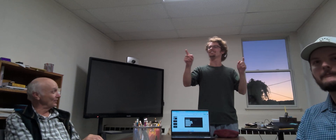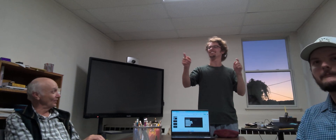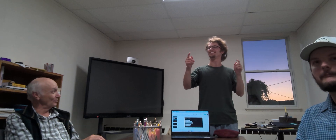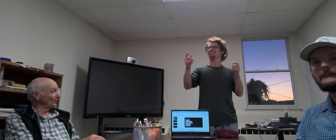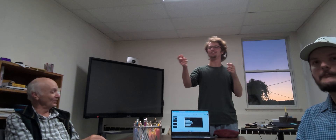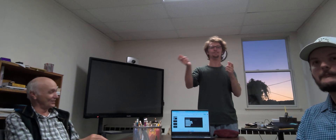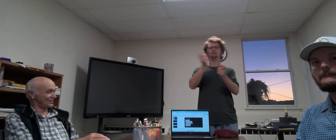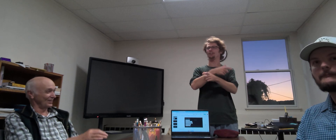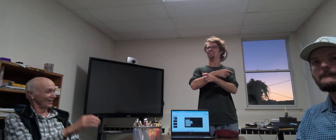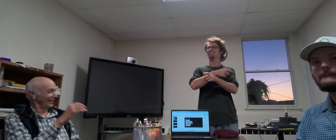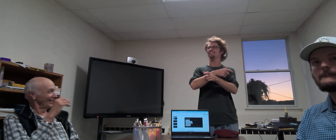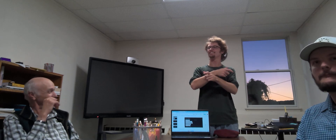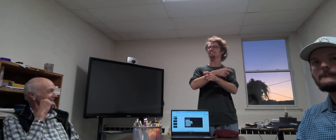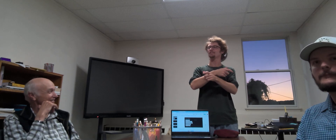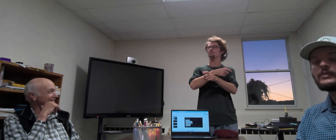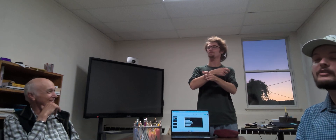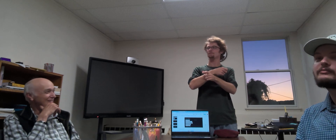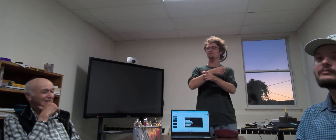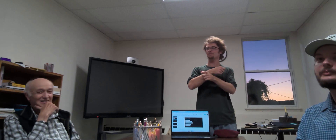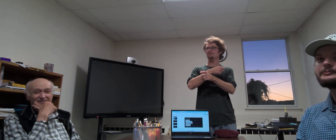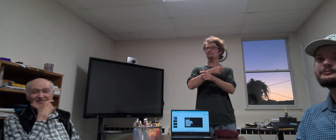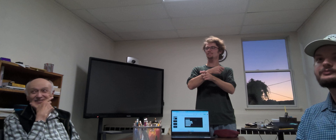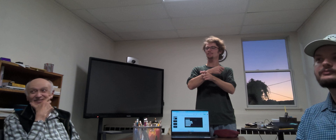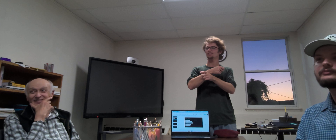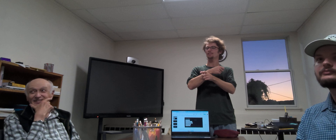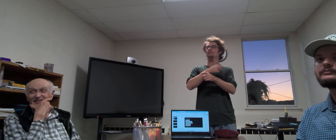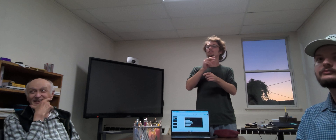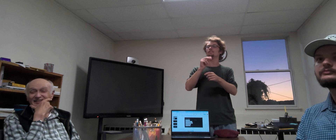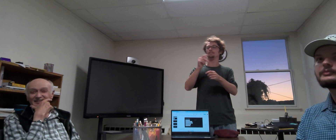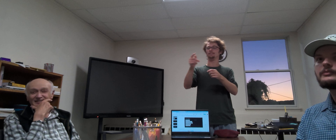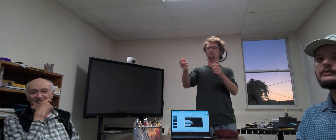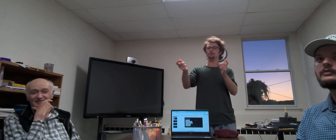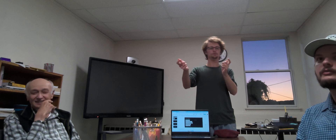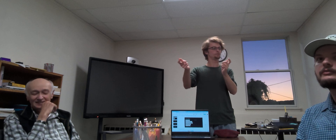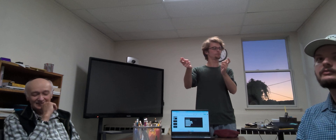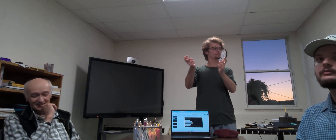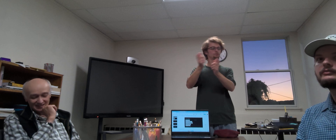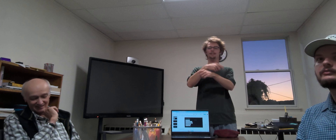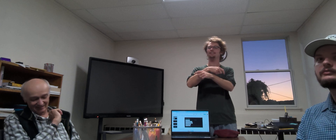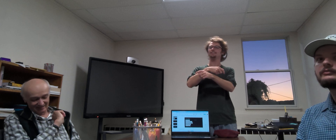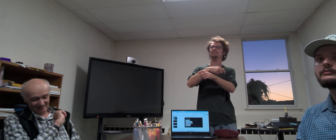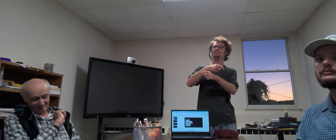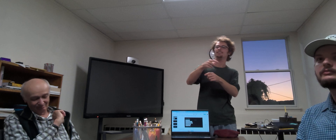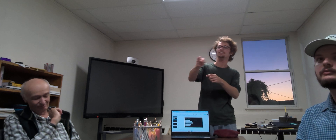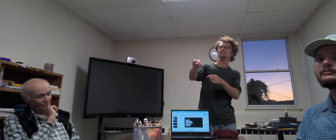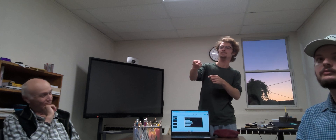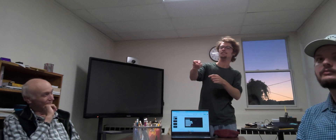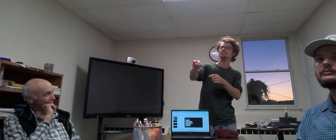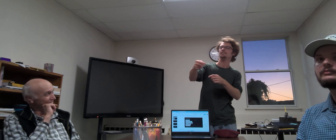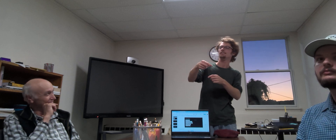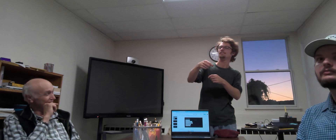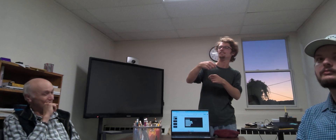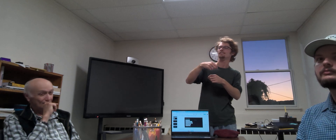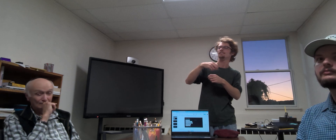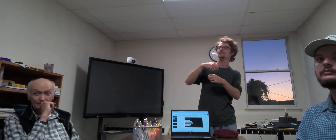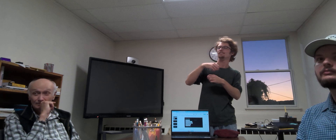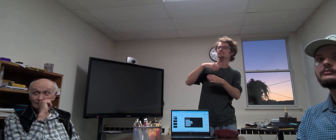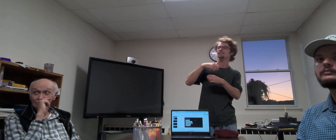Jen, did you two trade? Did I trade it? Oh, No, did you trade? She just handed me my